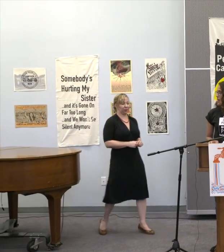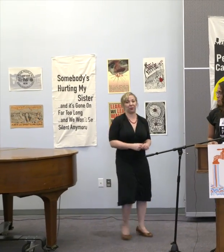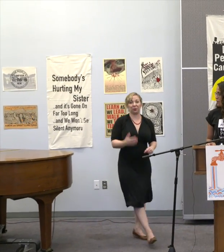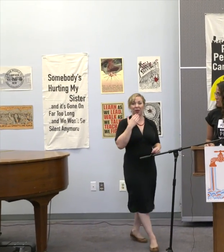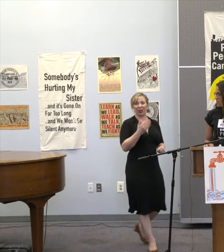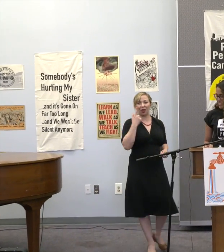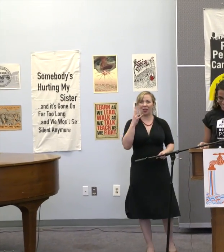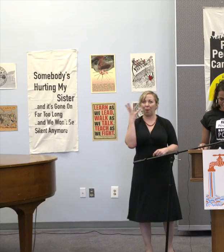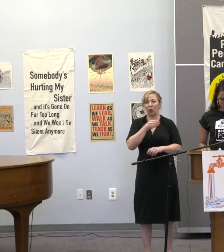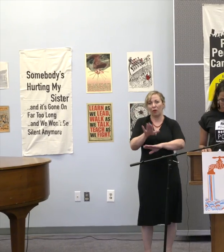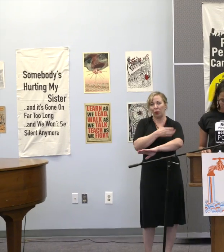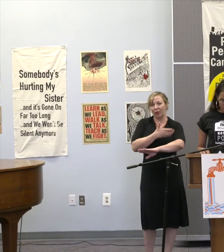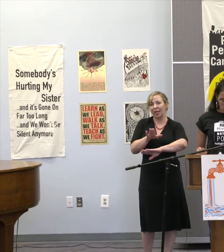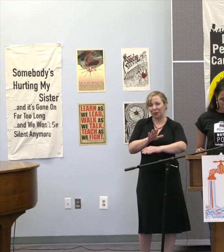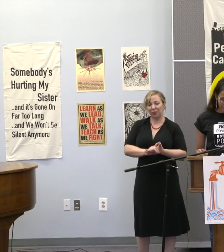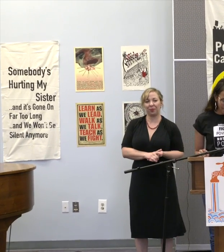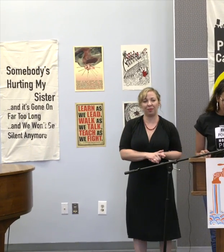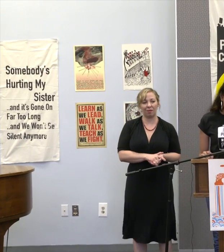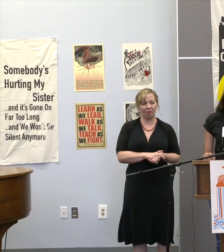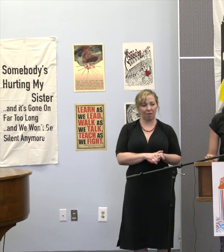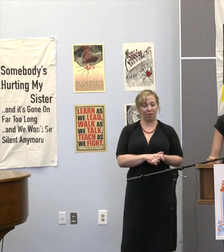Thank you for that beautiful music.